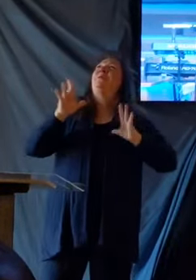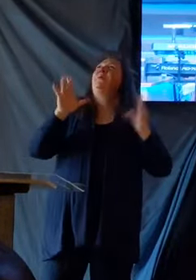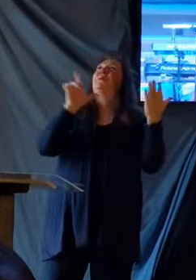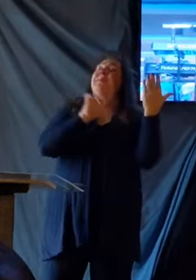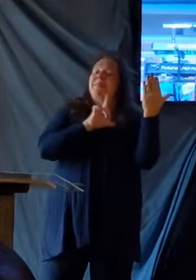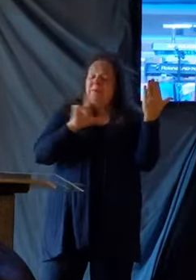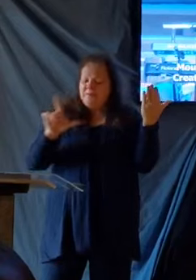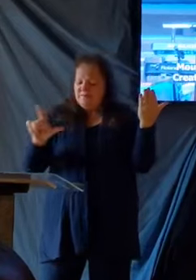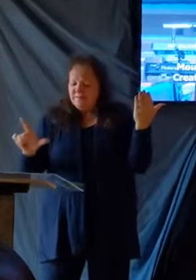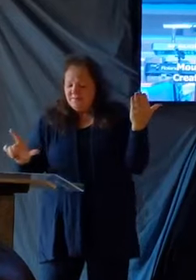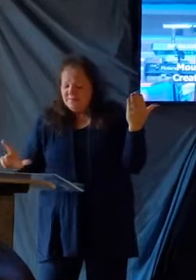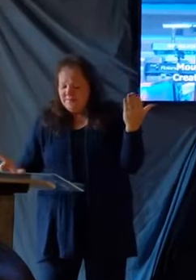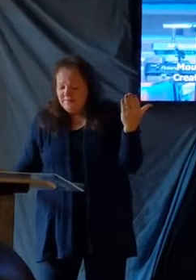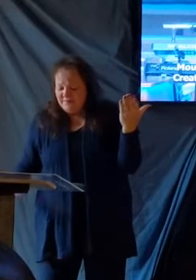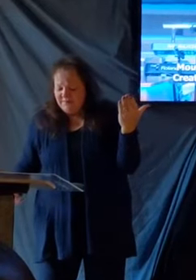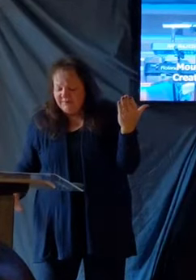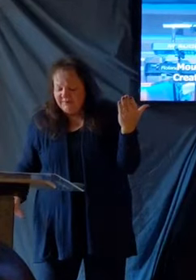your glory,